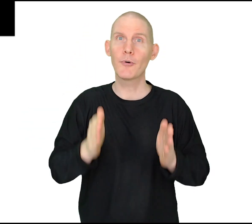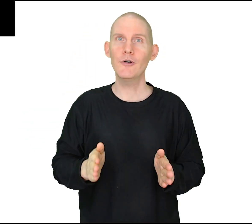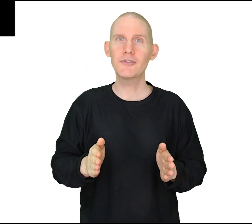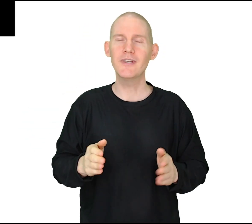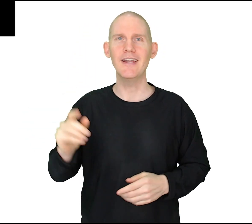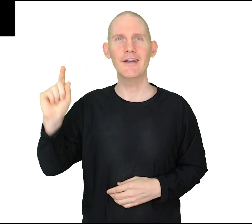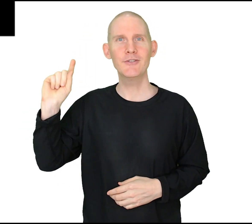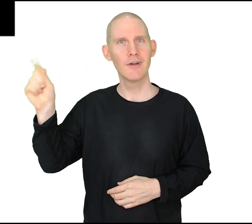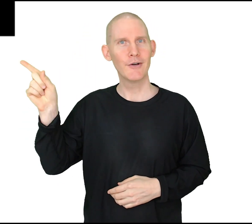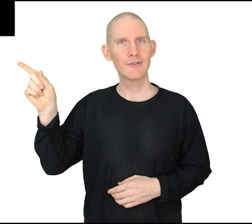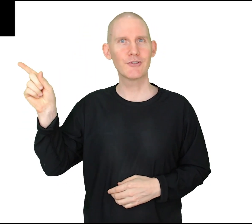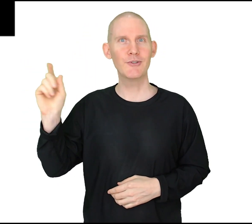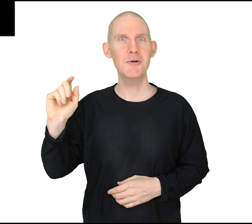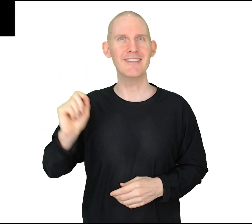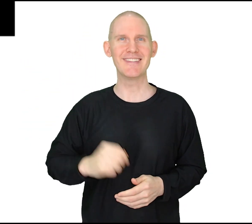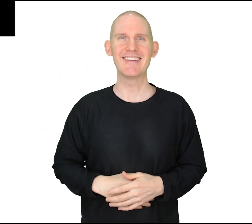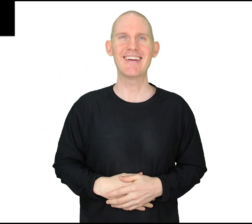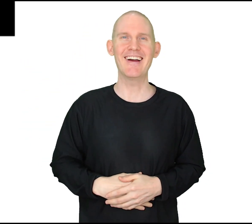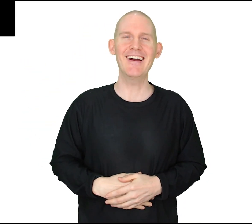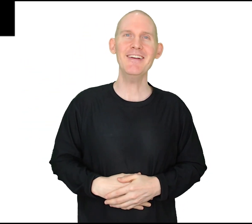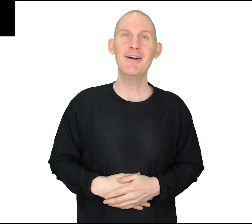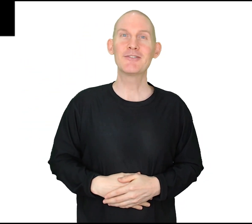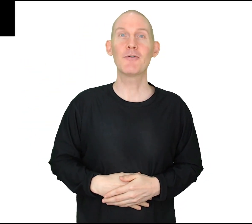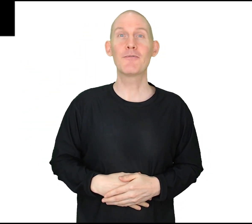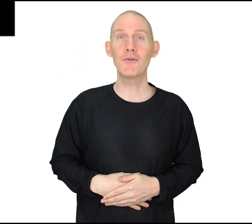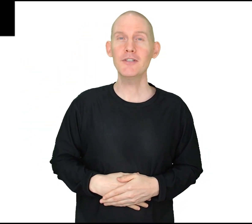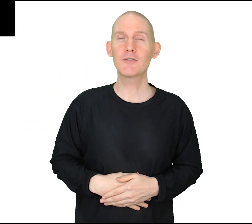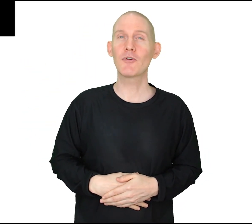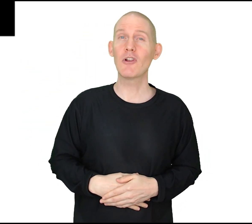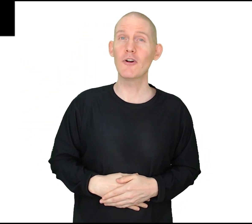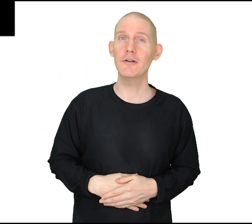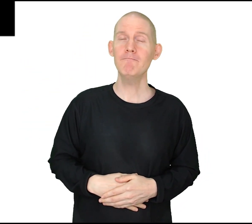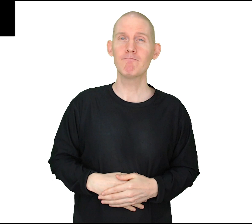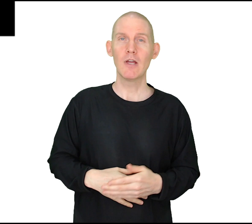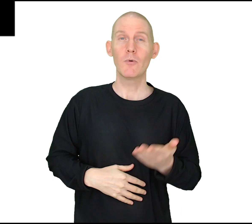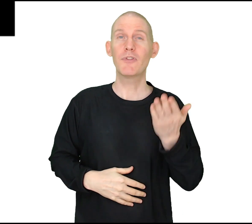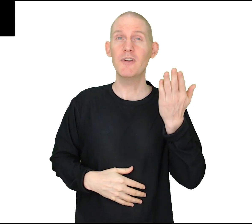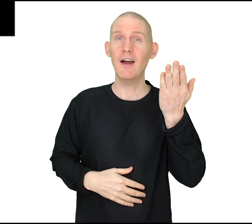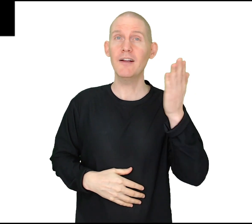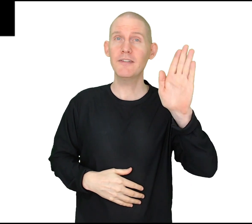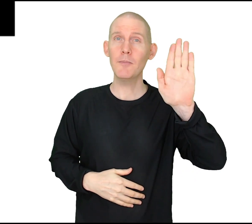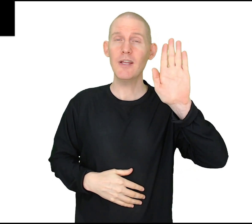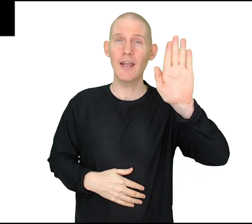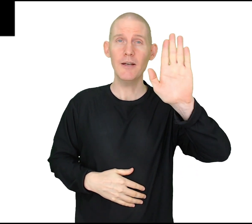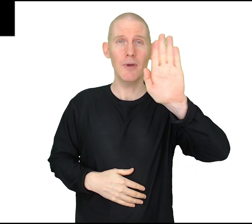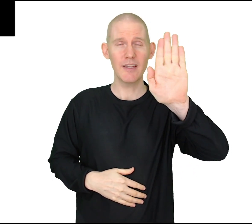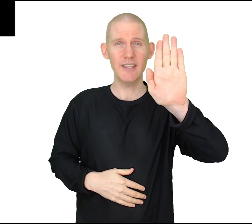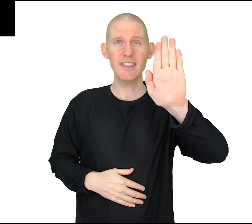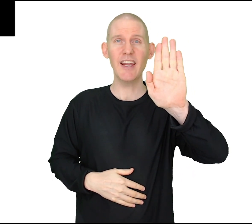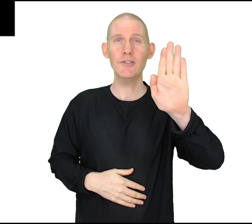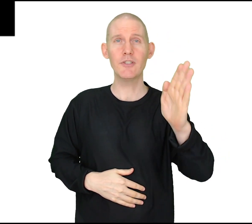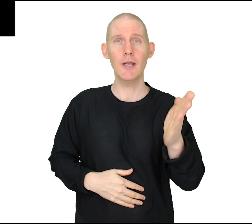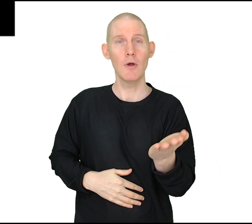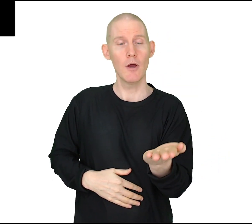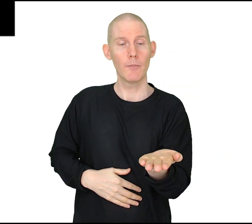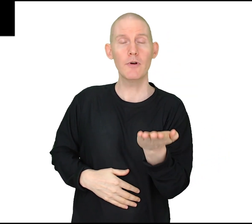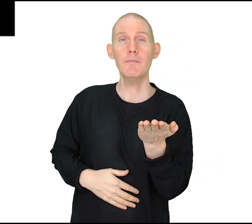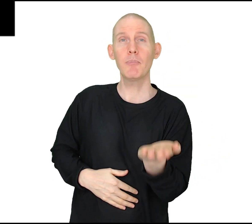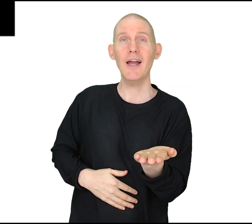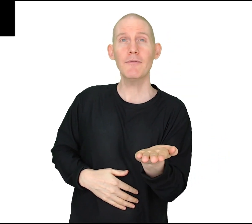person is student. So first for learn, with your non-dominant hand, make this hand shape, put a platform